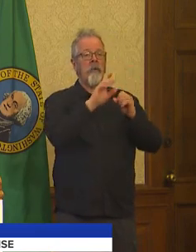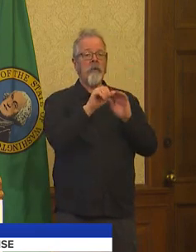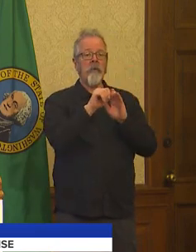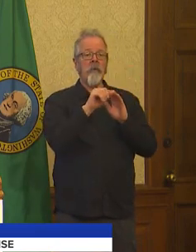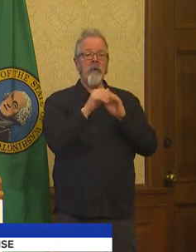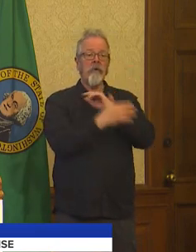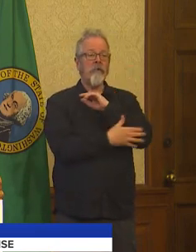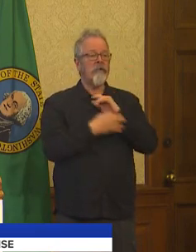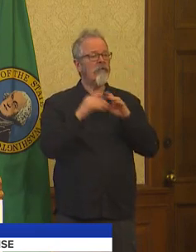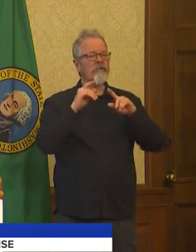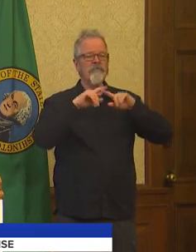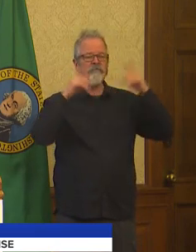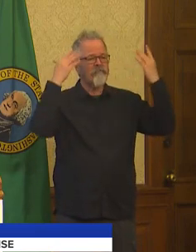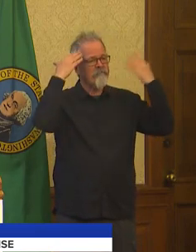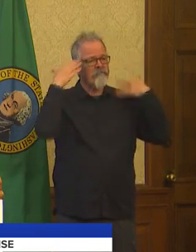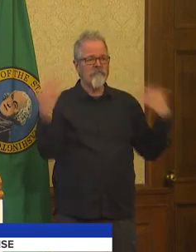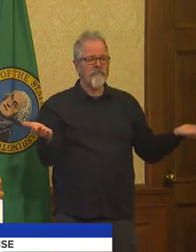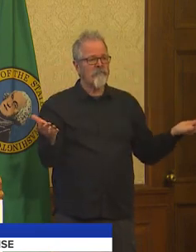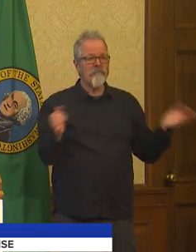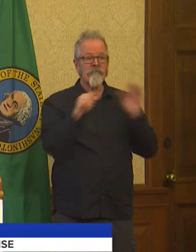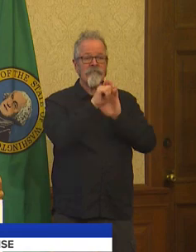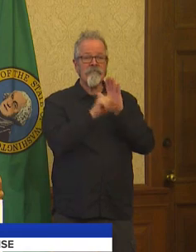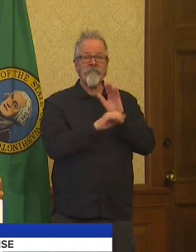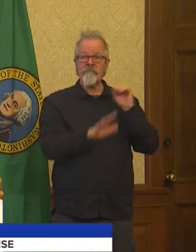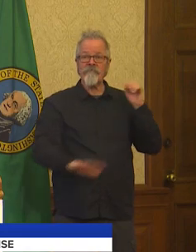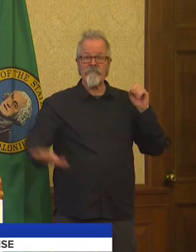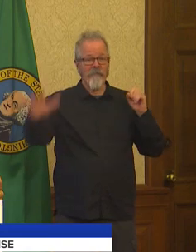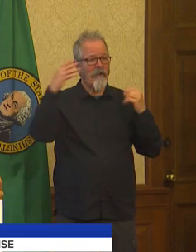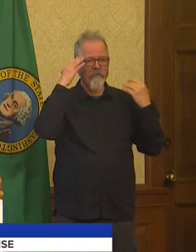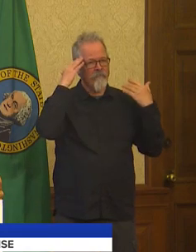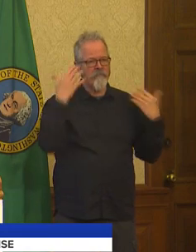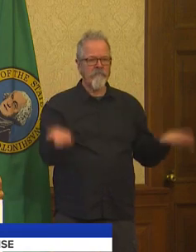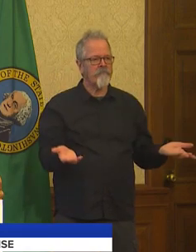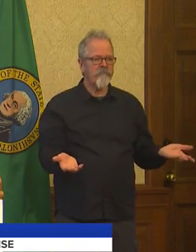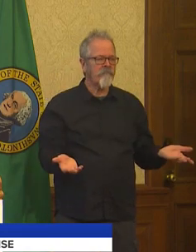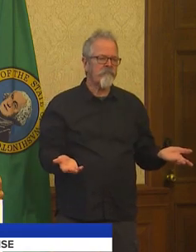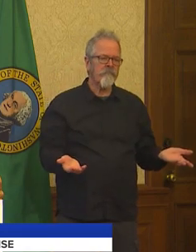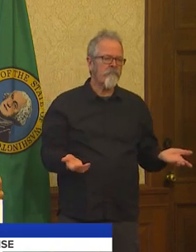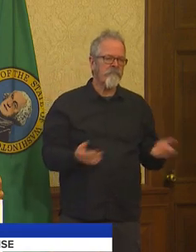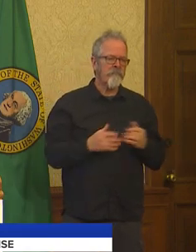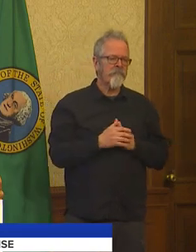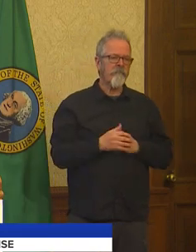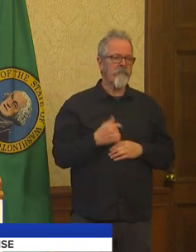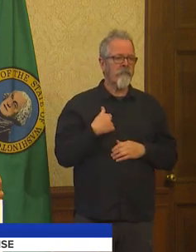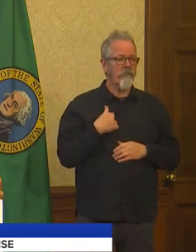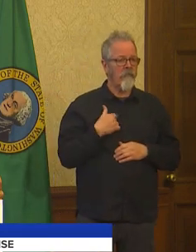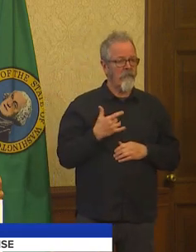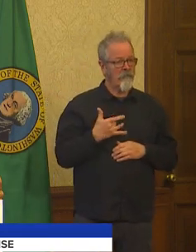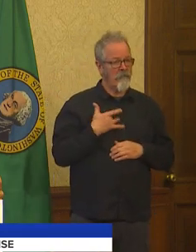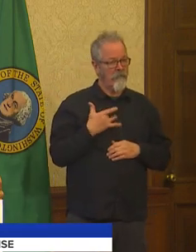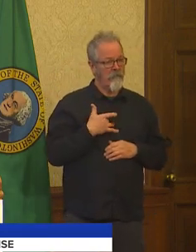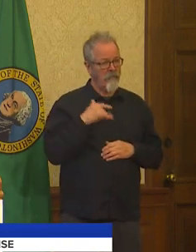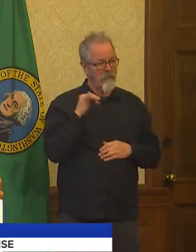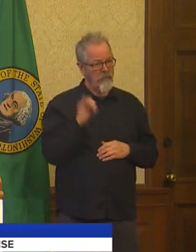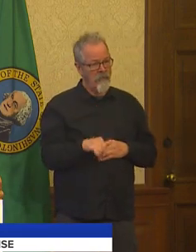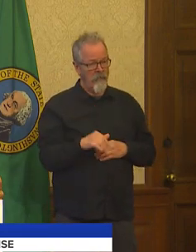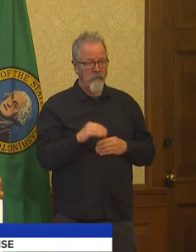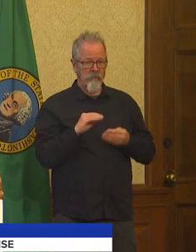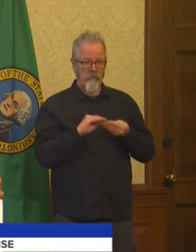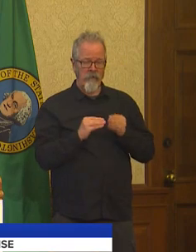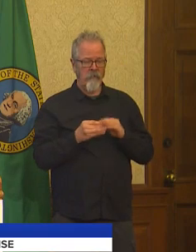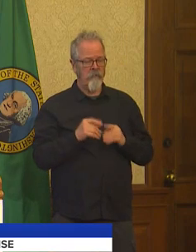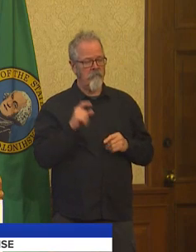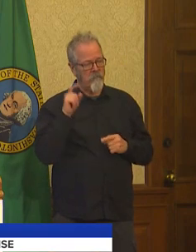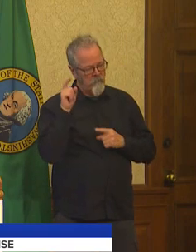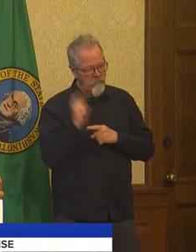that to open up our society on any reasonable basis. So that's just one of the things we look at. Then we